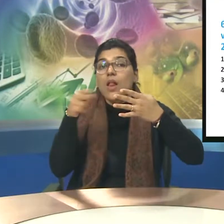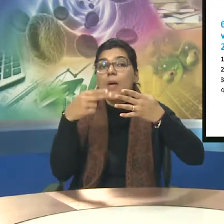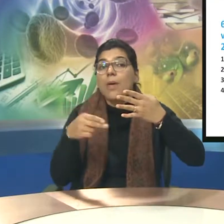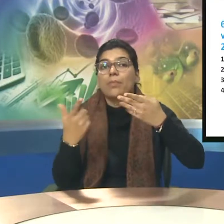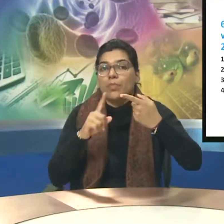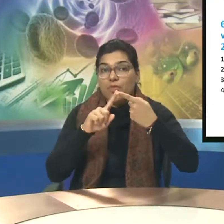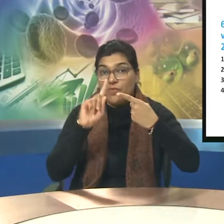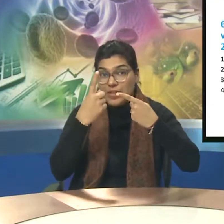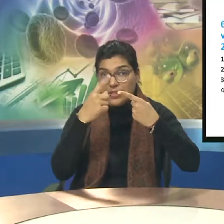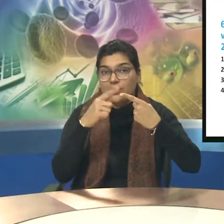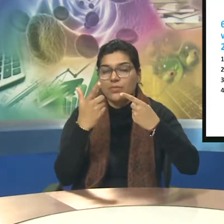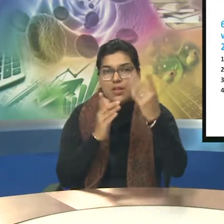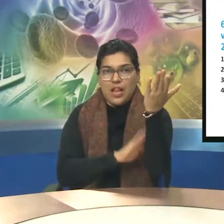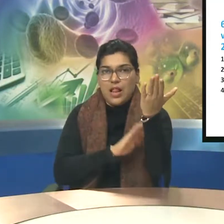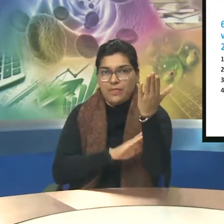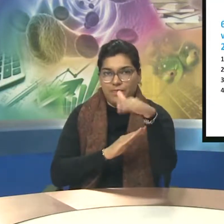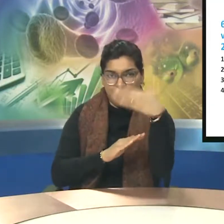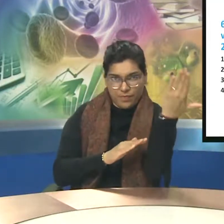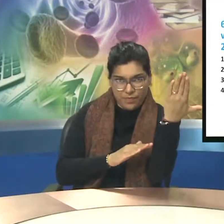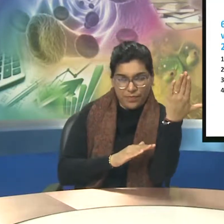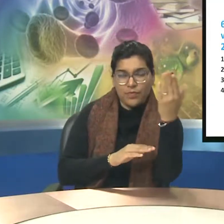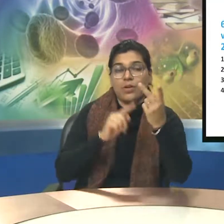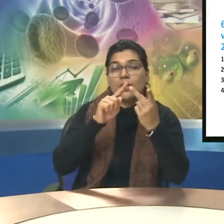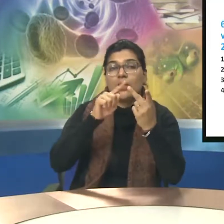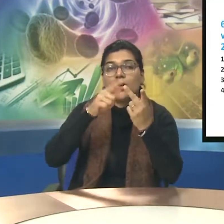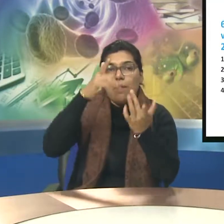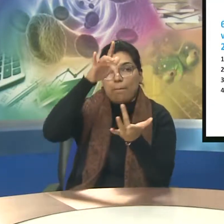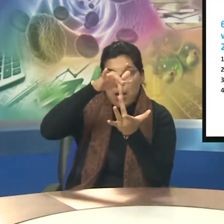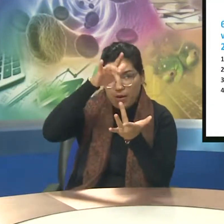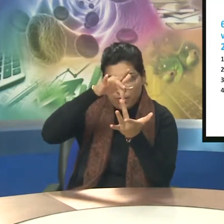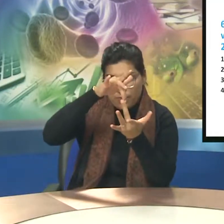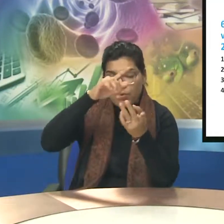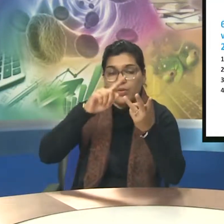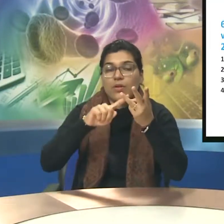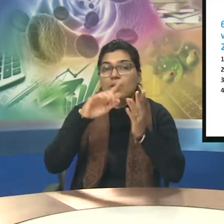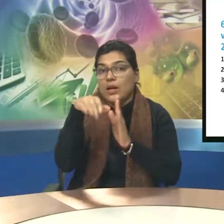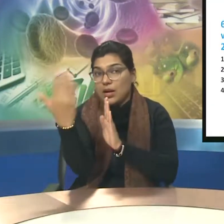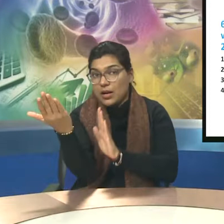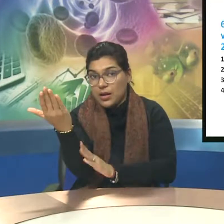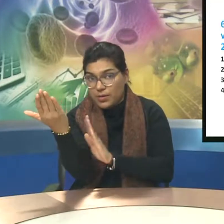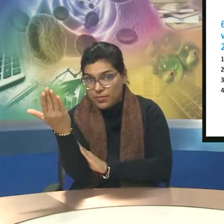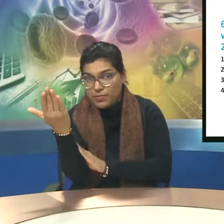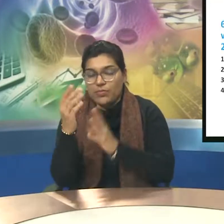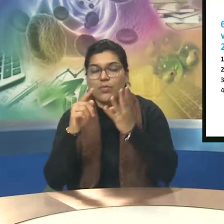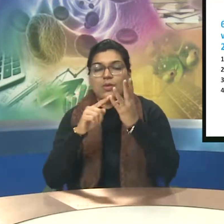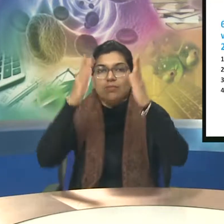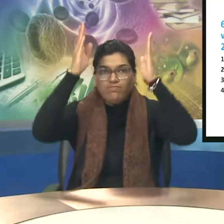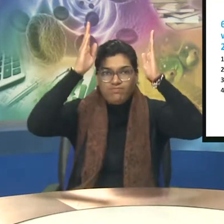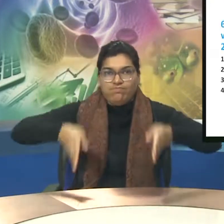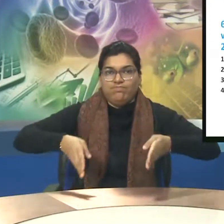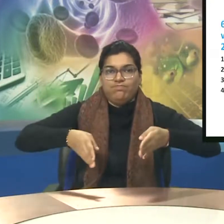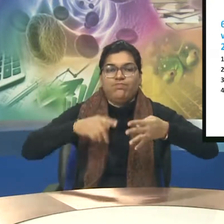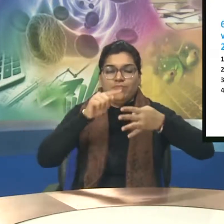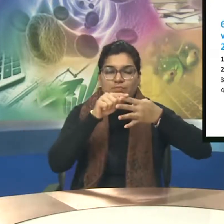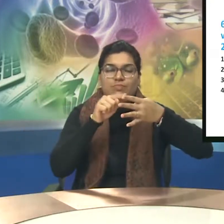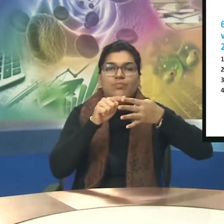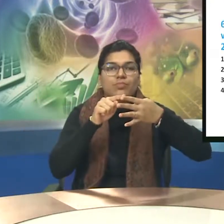The 4 alignments are left alignment, center, right alignment and